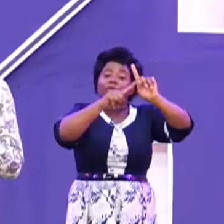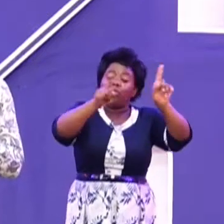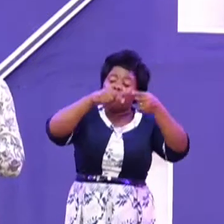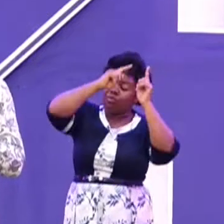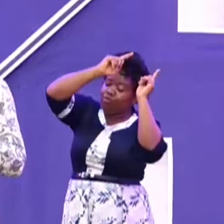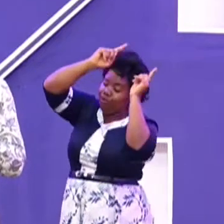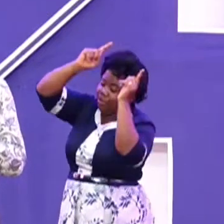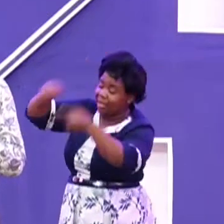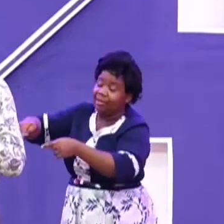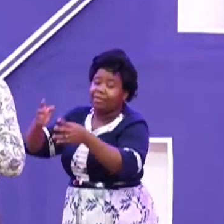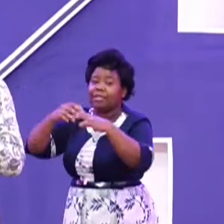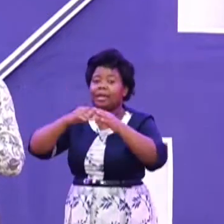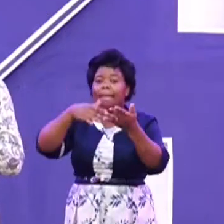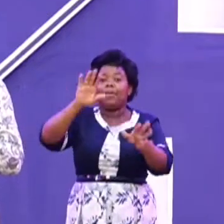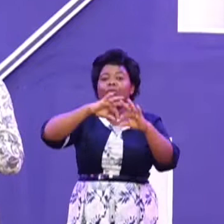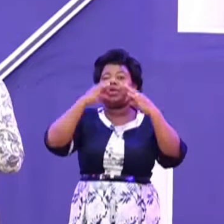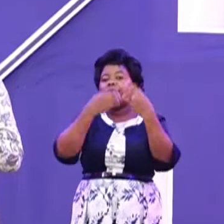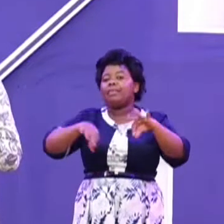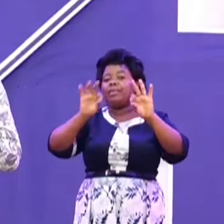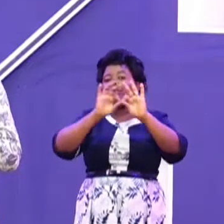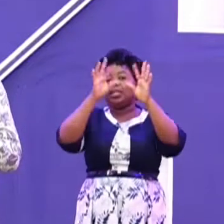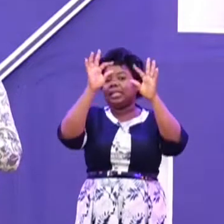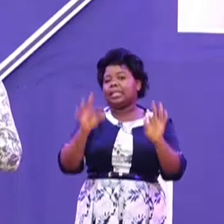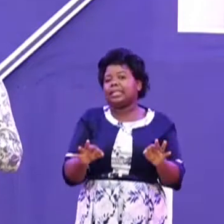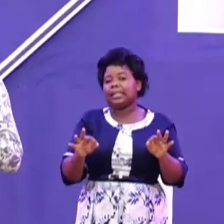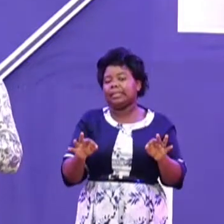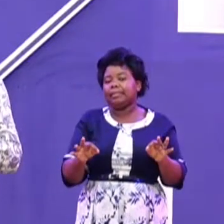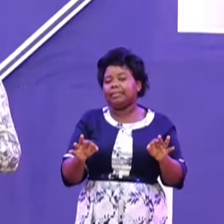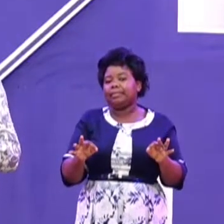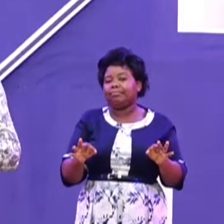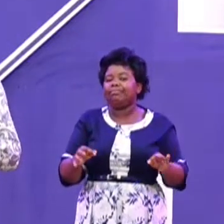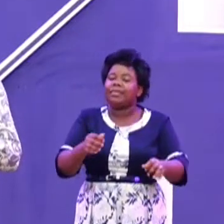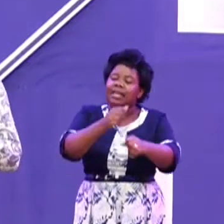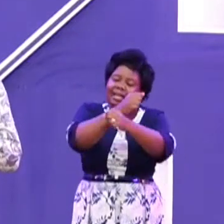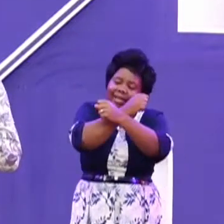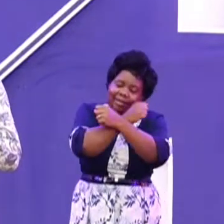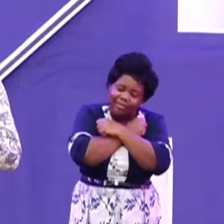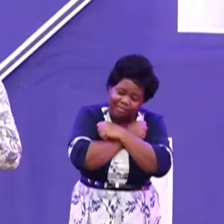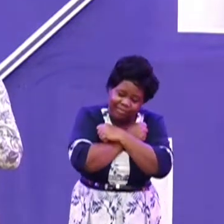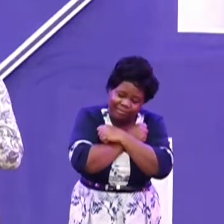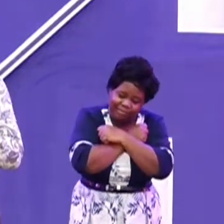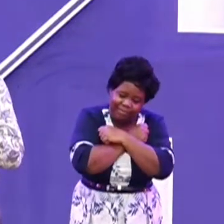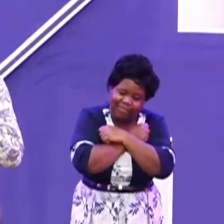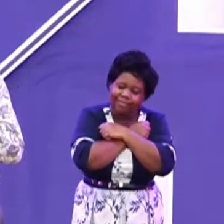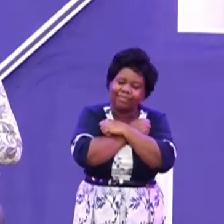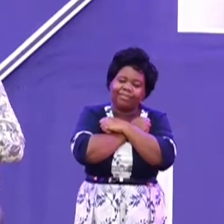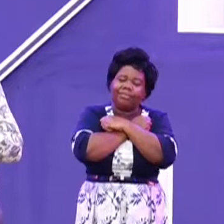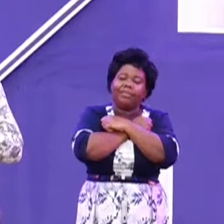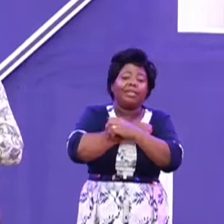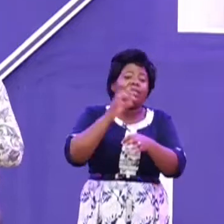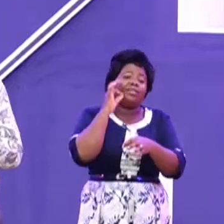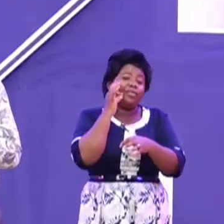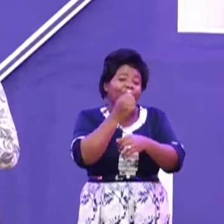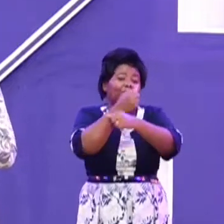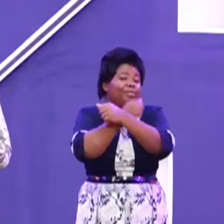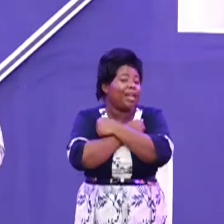the greatest. Ekisinga obukulu tukyabulidde. The love of God. Okwagala kwa Katonda. The fruit of